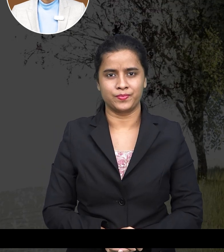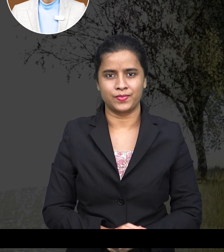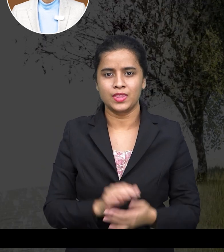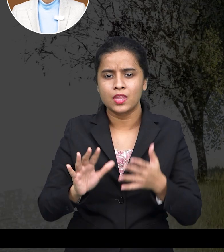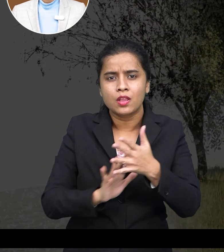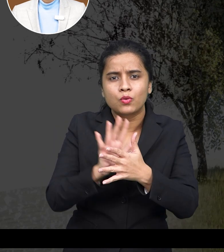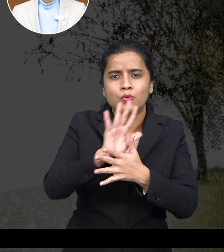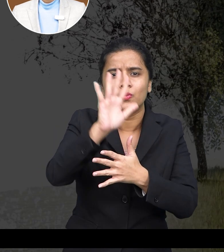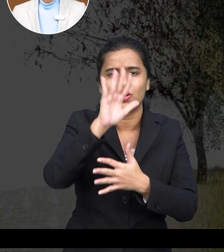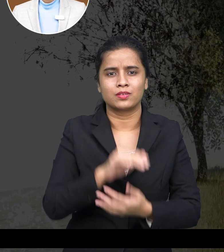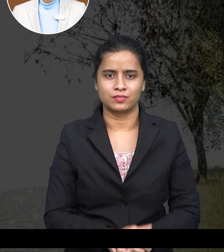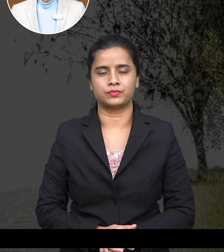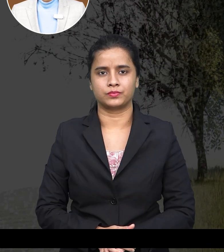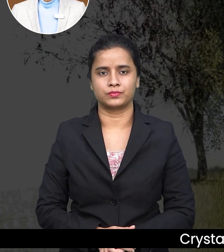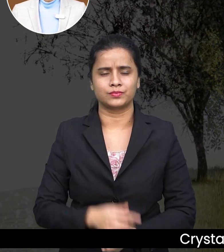Vapor.